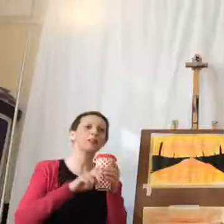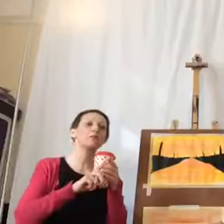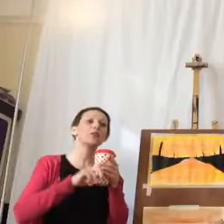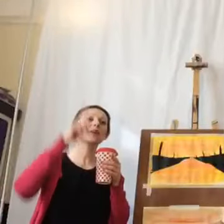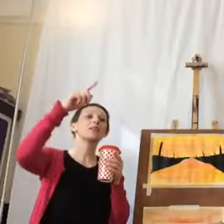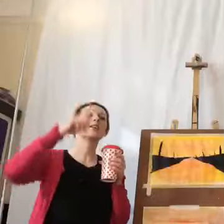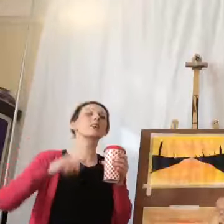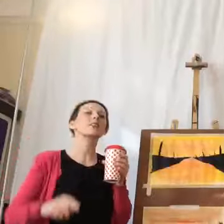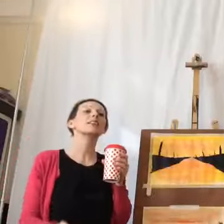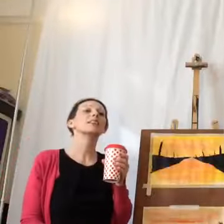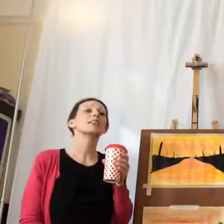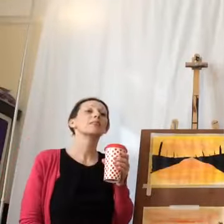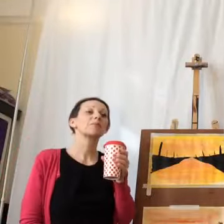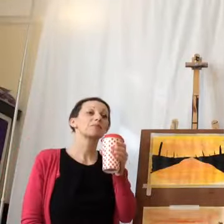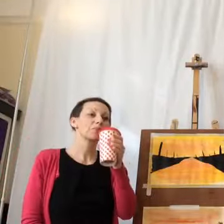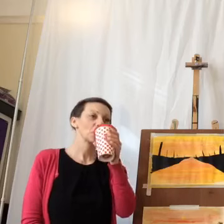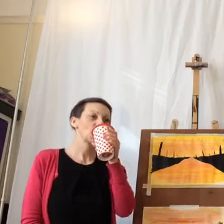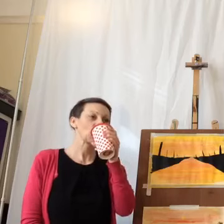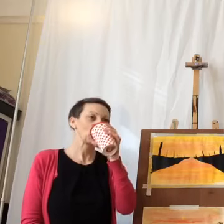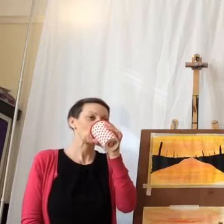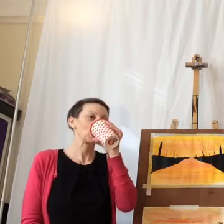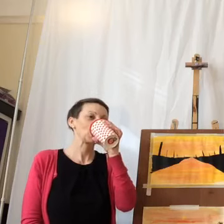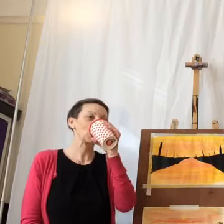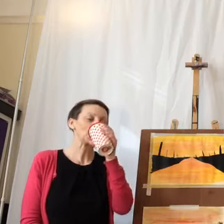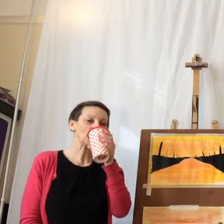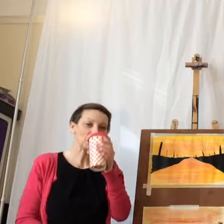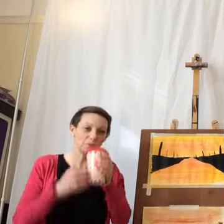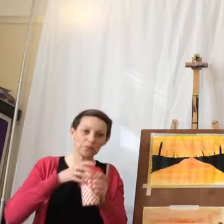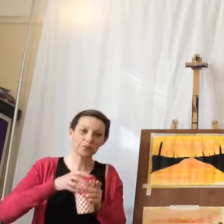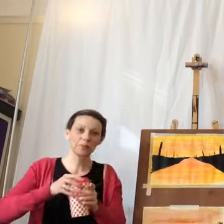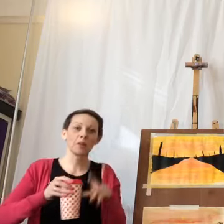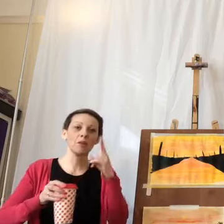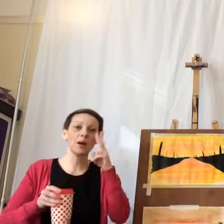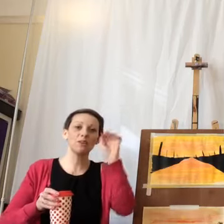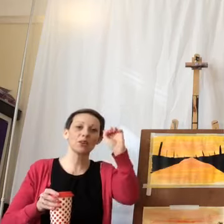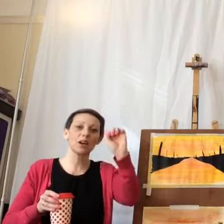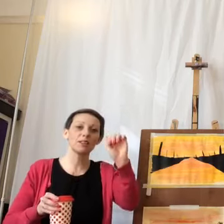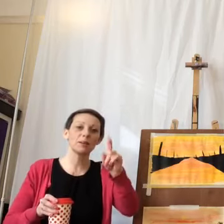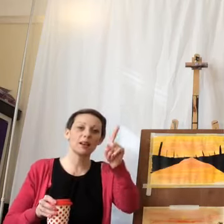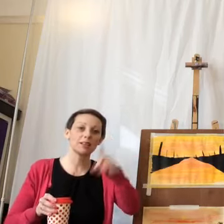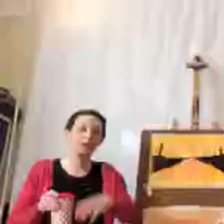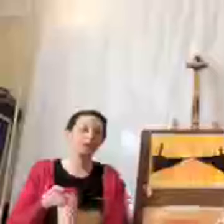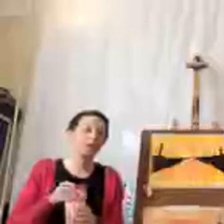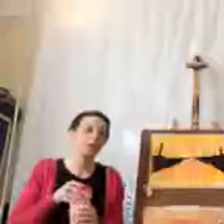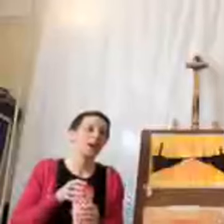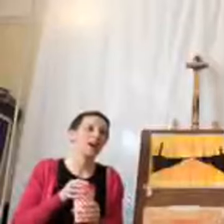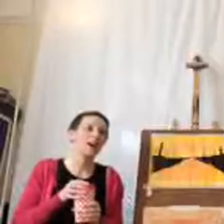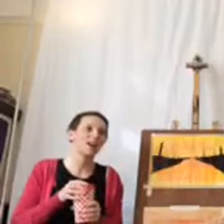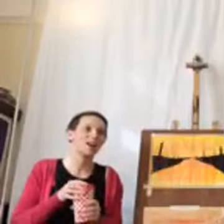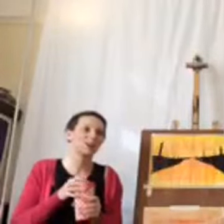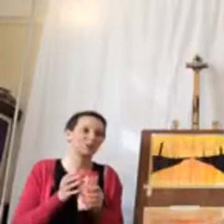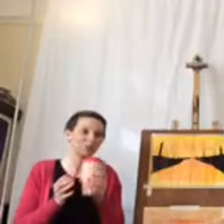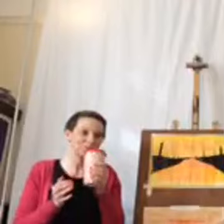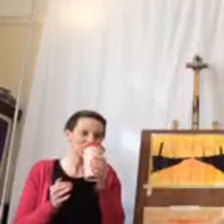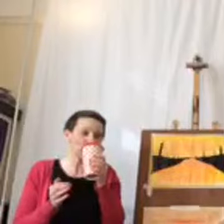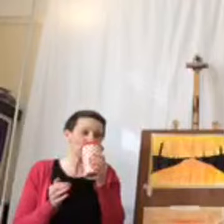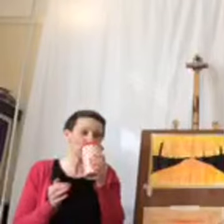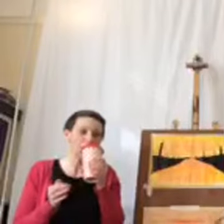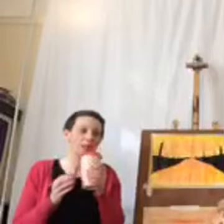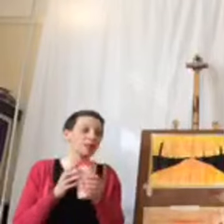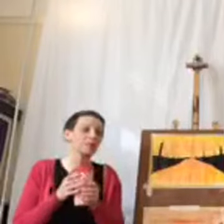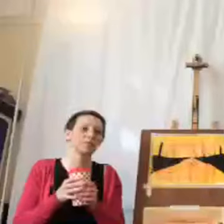How's it going for you over there, Evie? Good. Oh wow. No, we'll have a look at hers a bit later. Uh-huh. I added too much